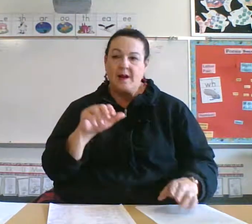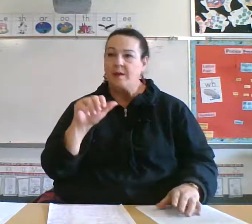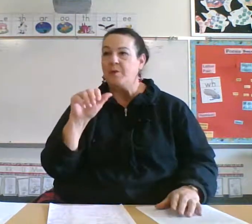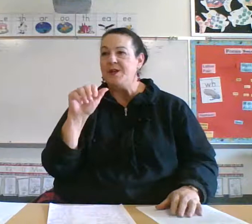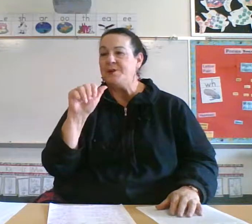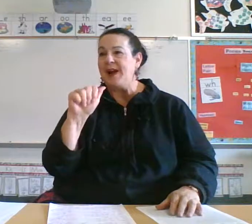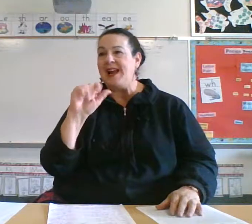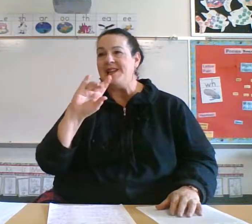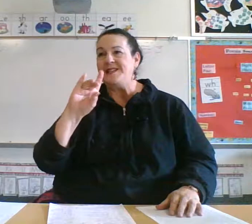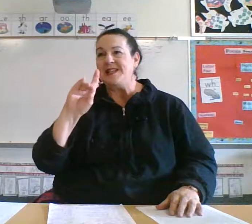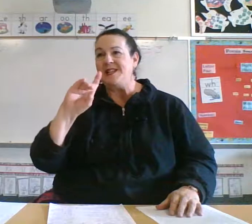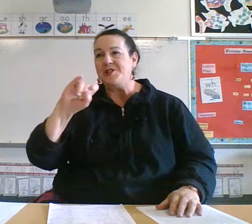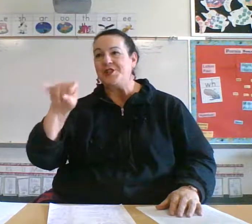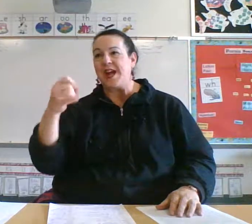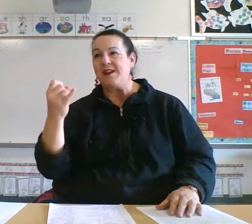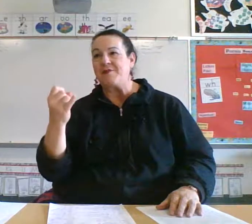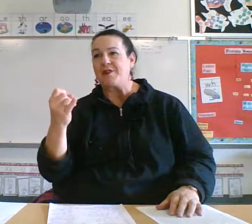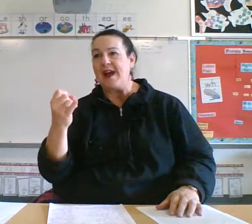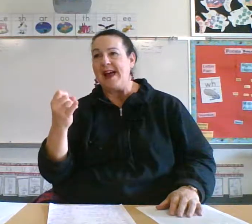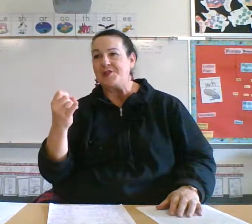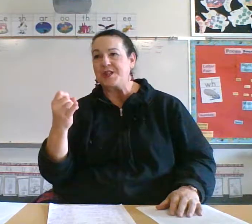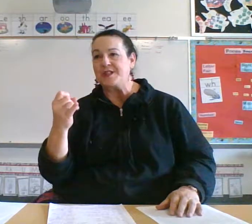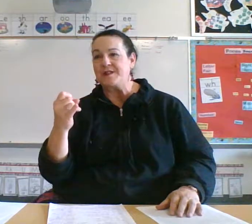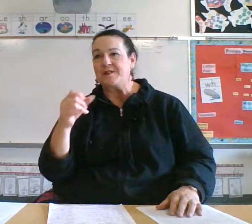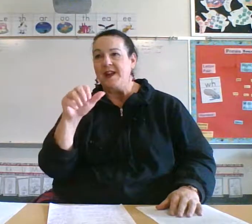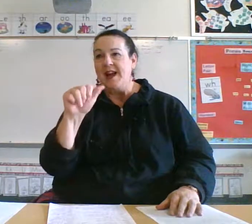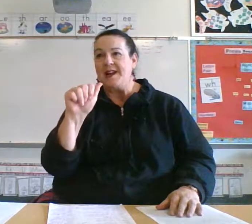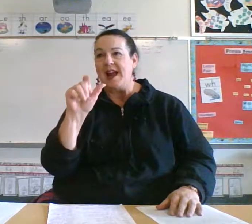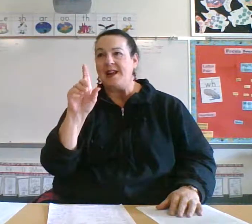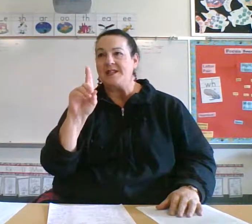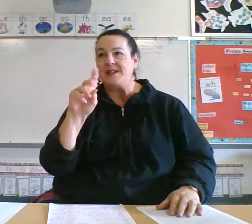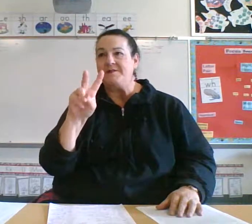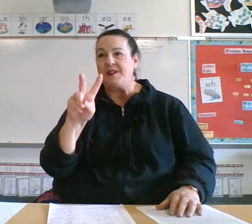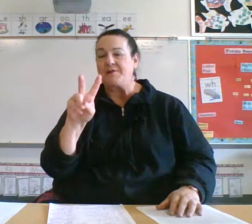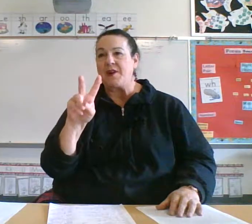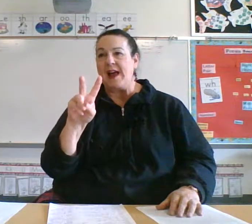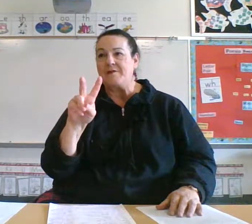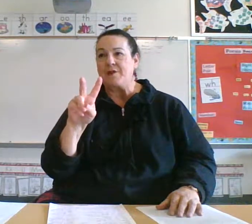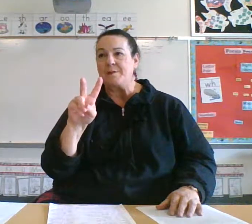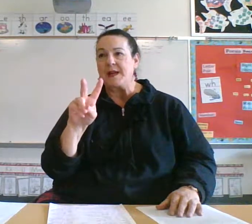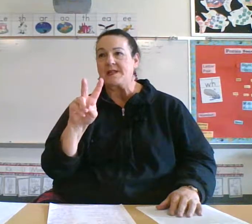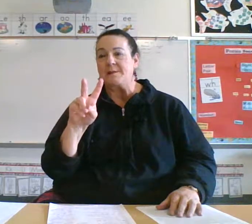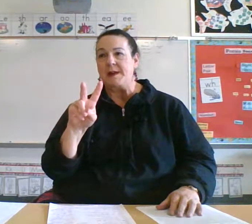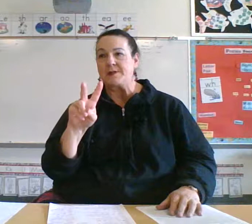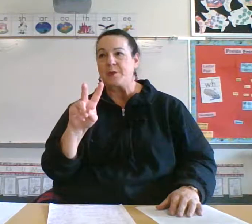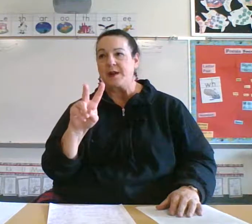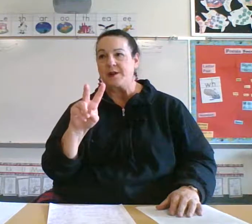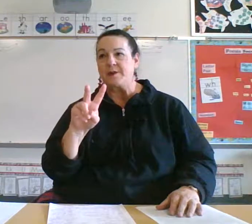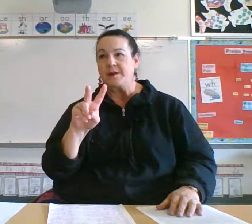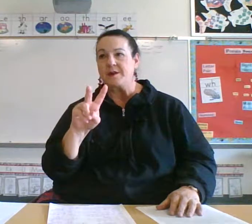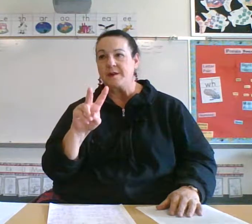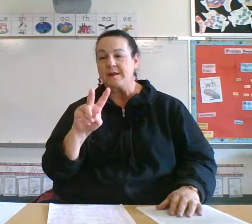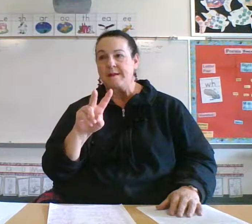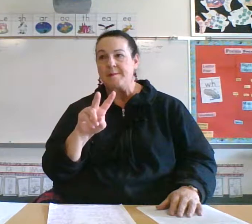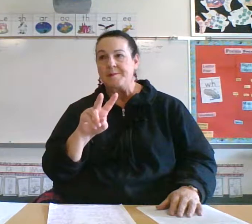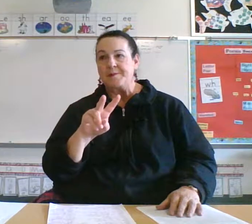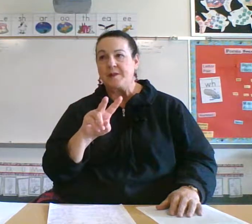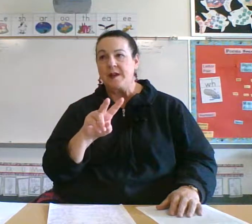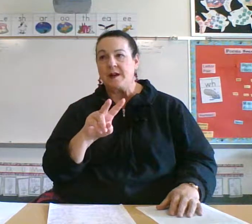We do ADJ for adjective and ADV for adverb. That's the best way to do it. Yeah.